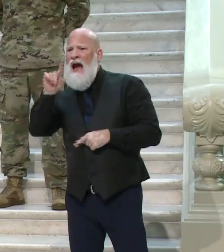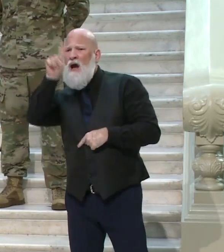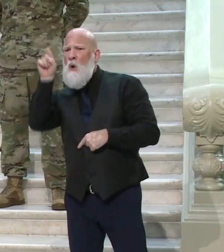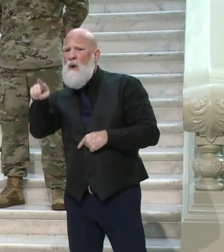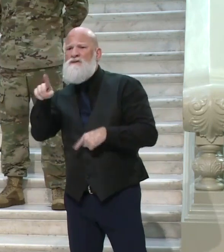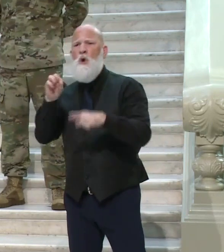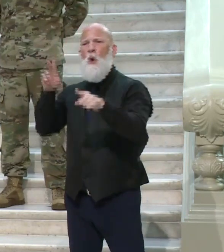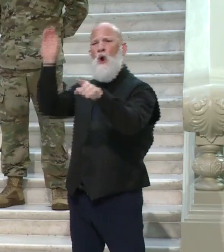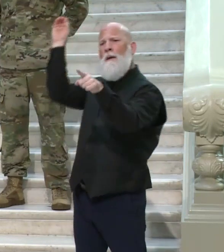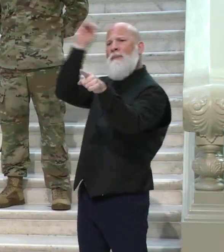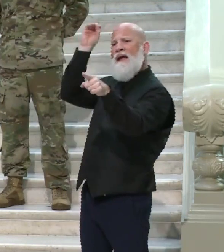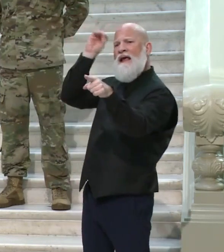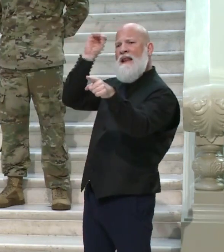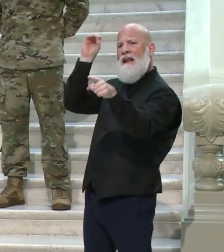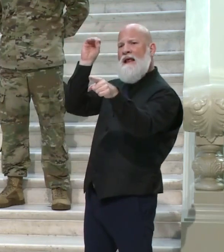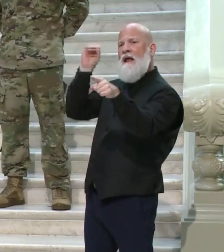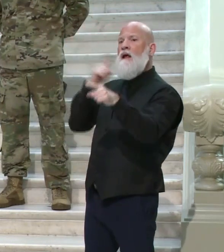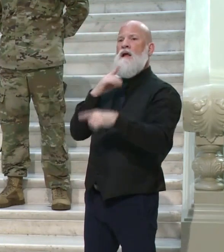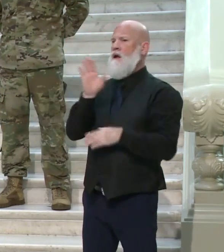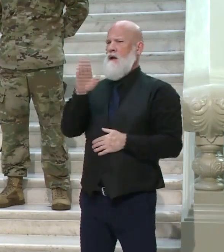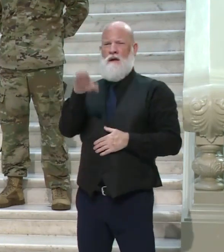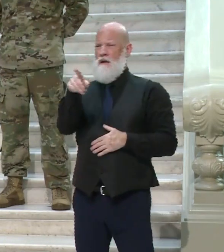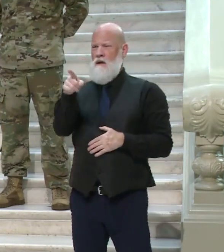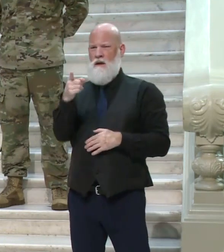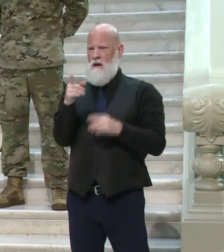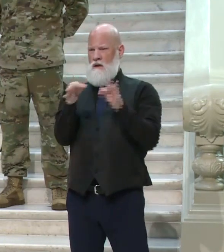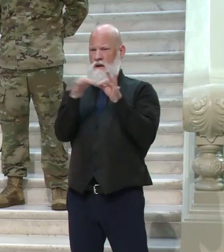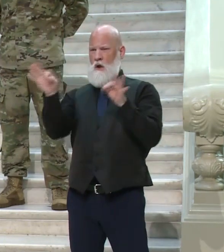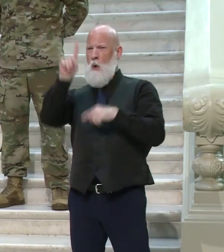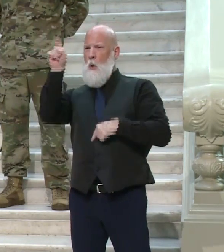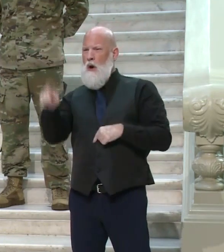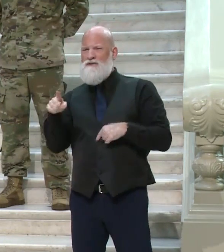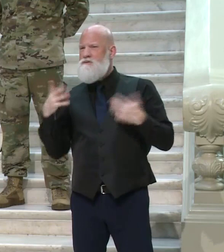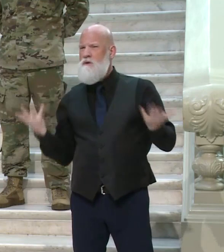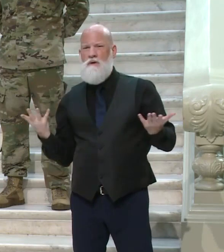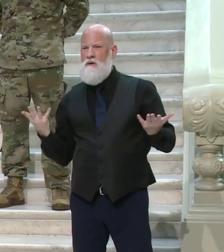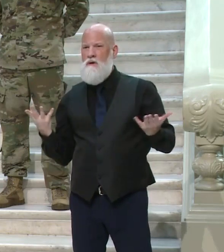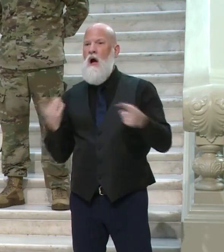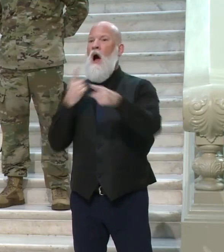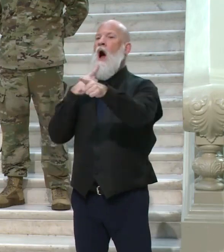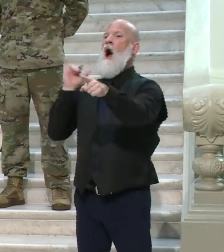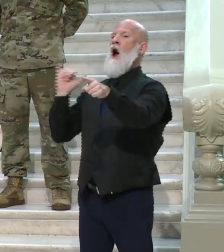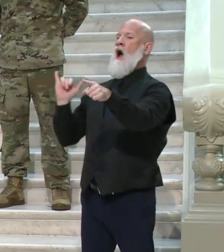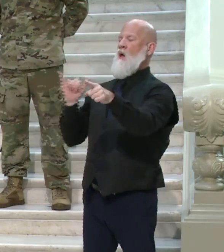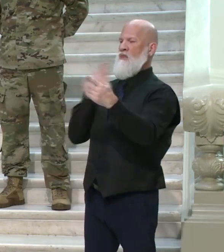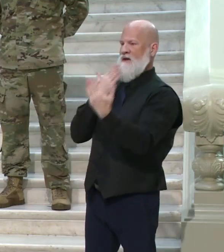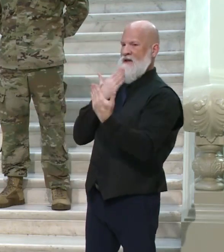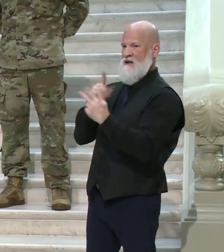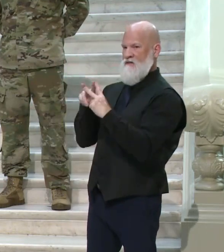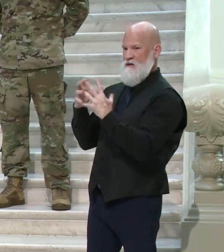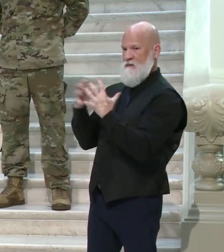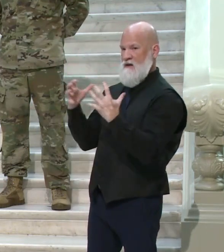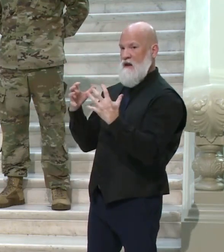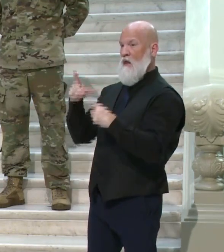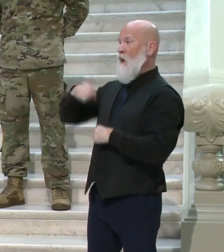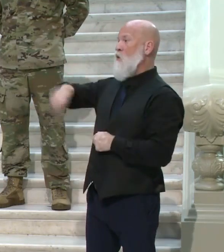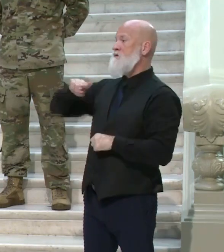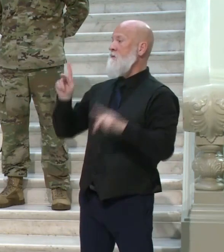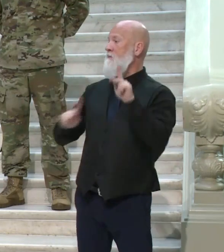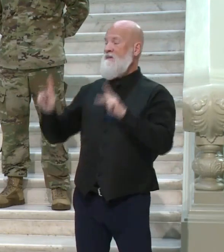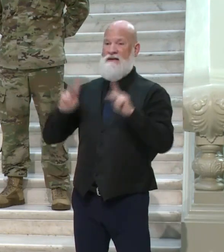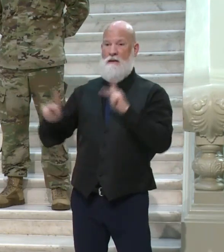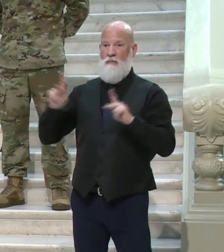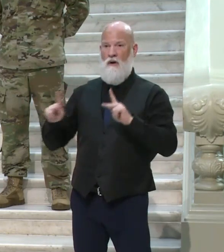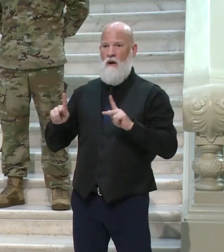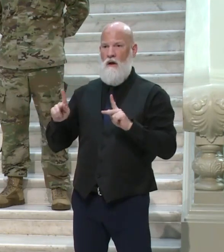made a statement. You didn't ask a question. What's your question? Getting to the question right now, sir. Okay. Thank you so much. For those who say that the move came prematurely, that